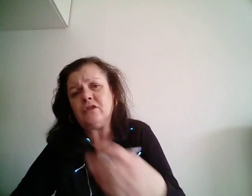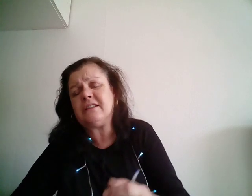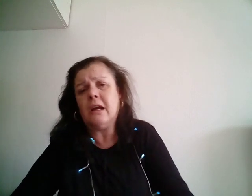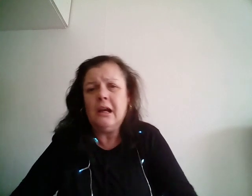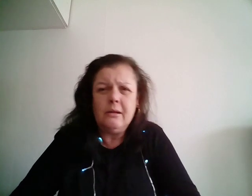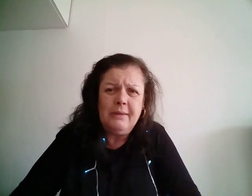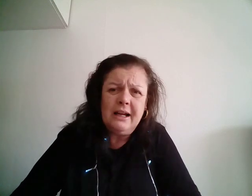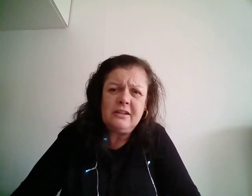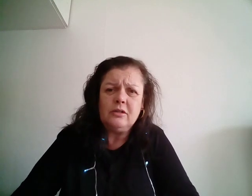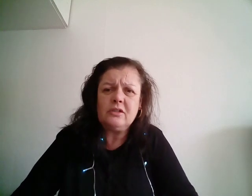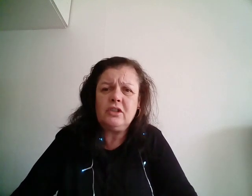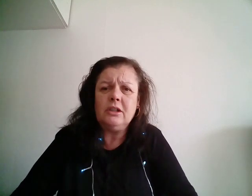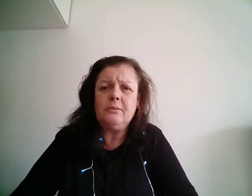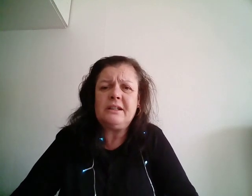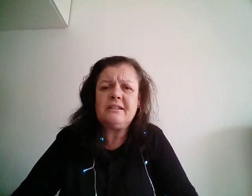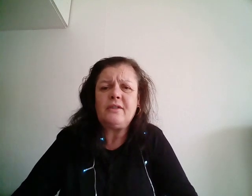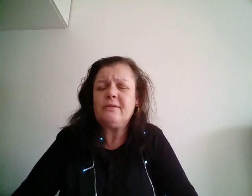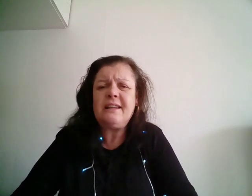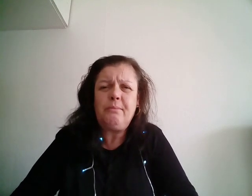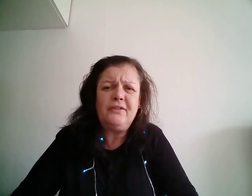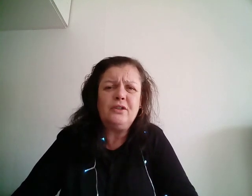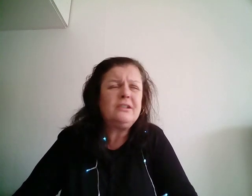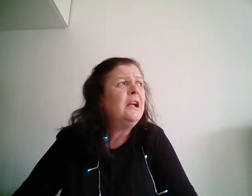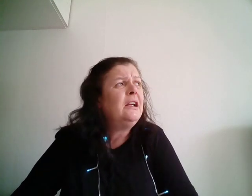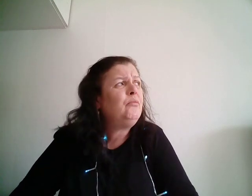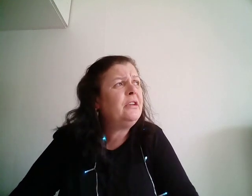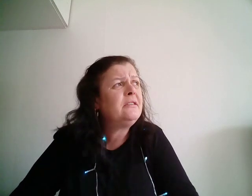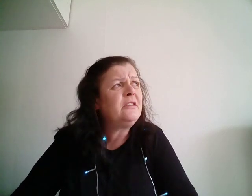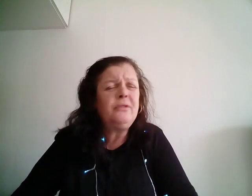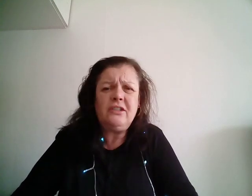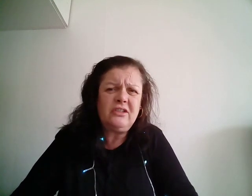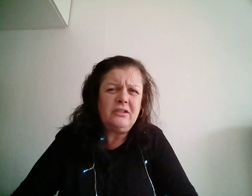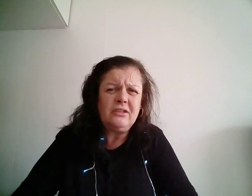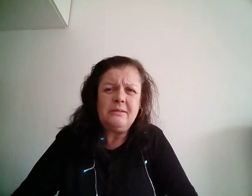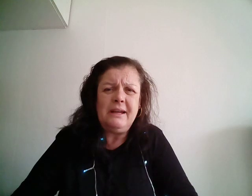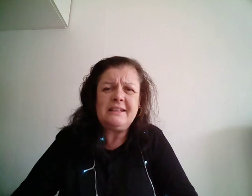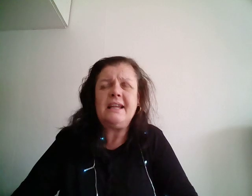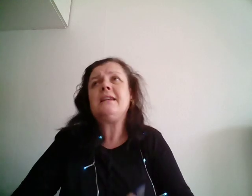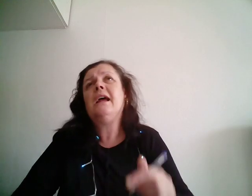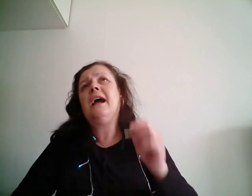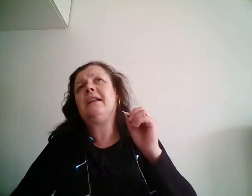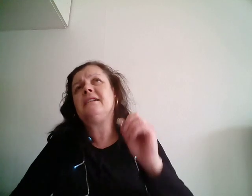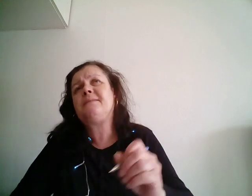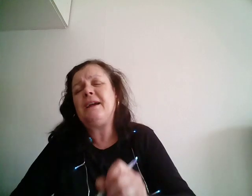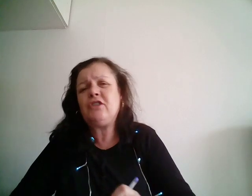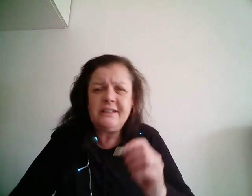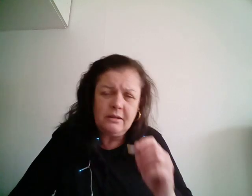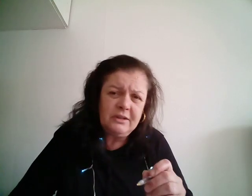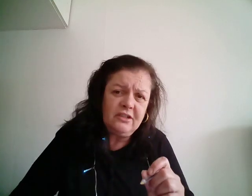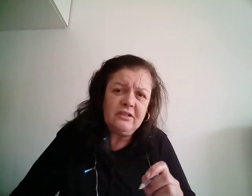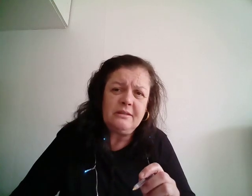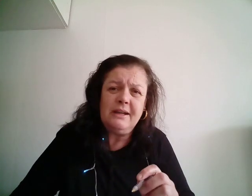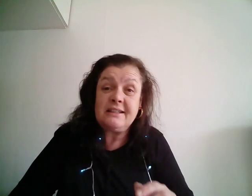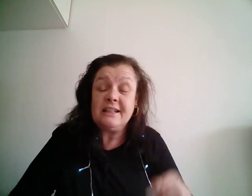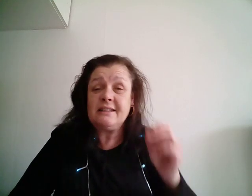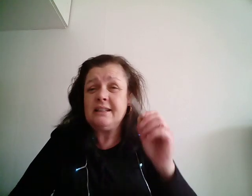just my thoughts, you know, because I've said before, something just doesn't make sense, and especially something doesn't make sense, and